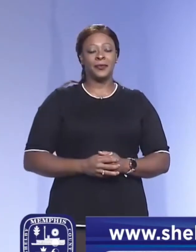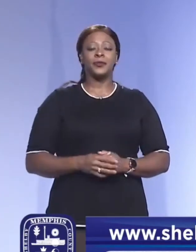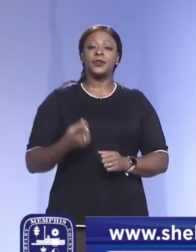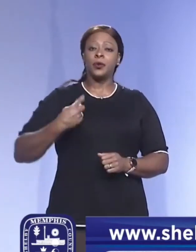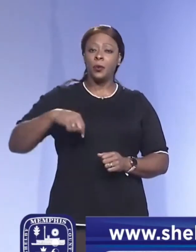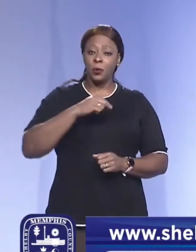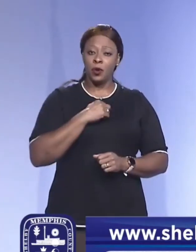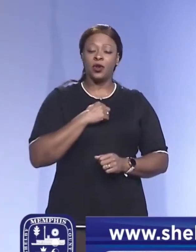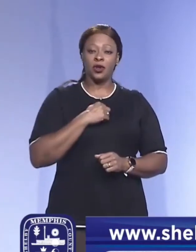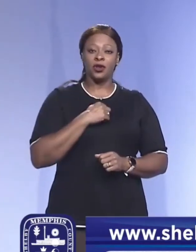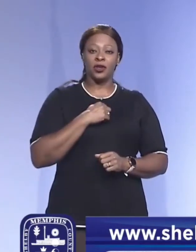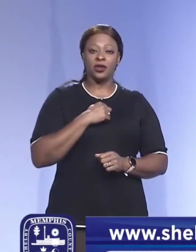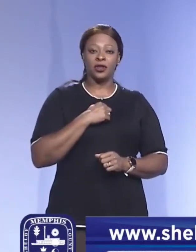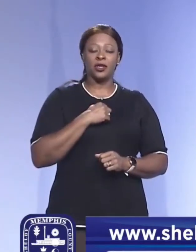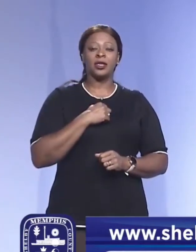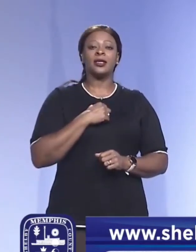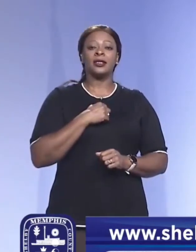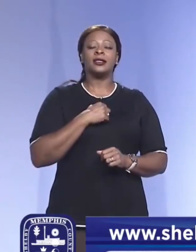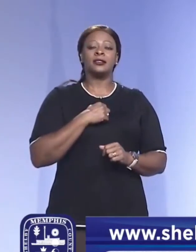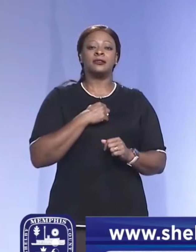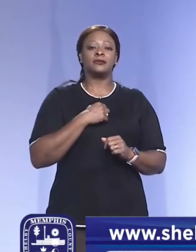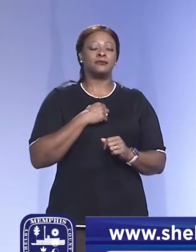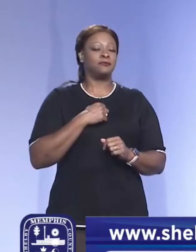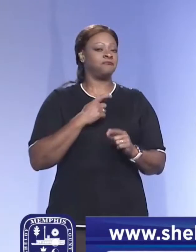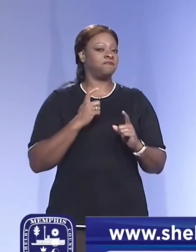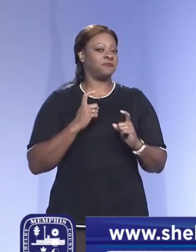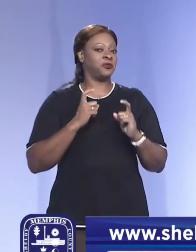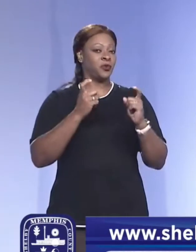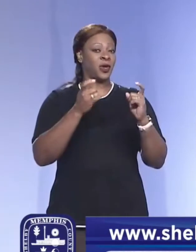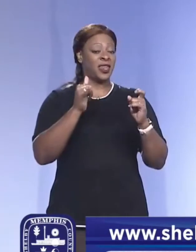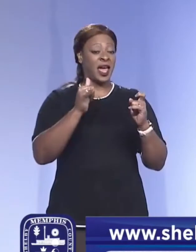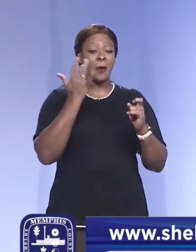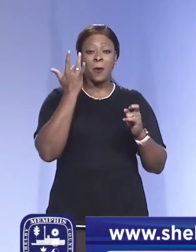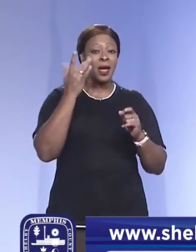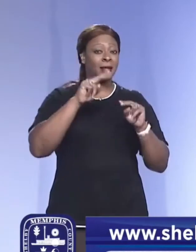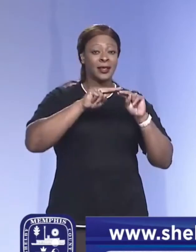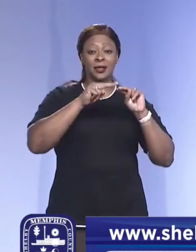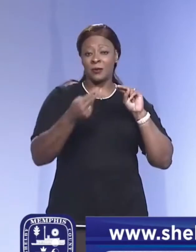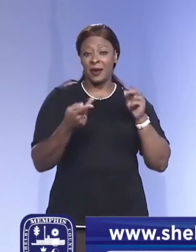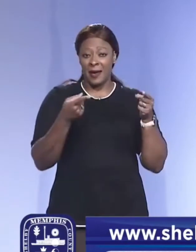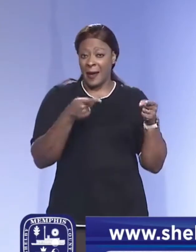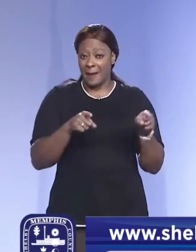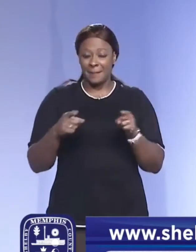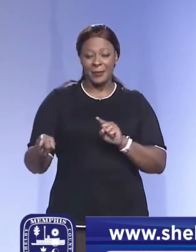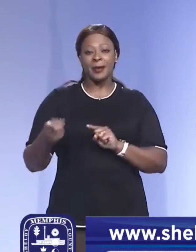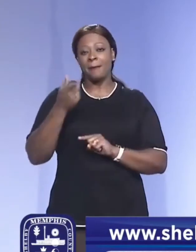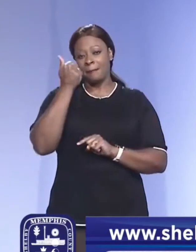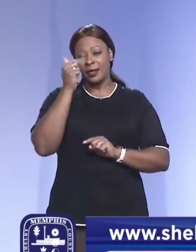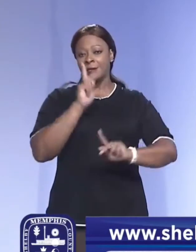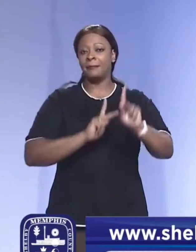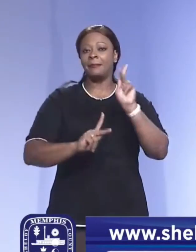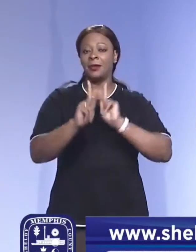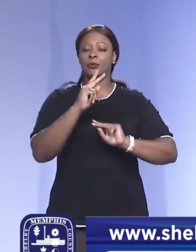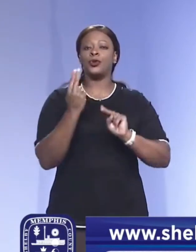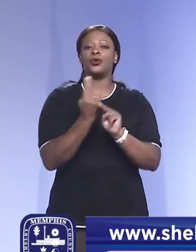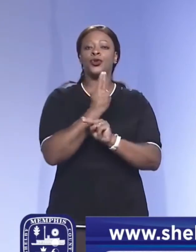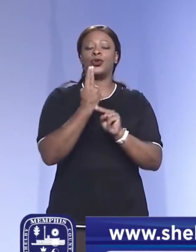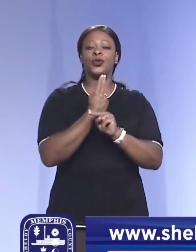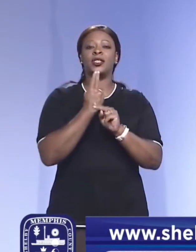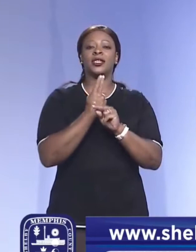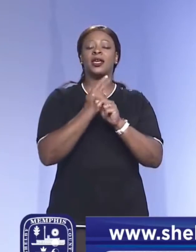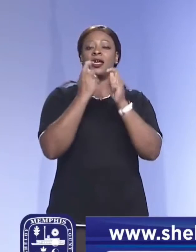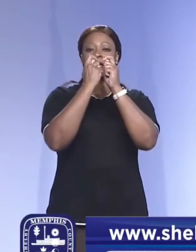We contribute the decline that we're seeing to the use of the